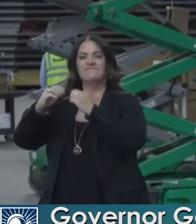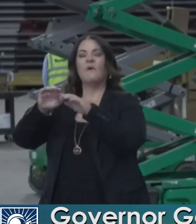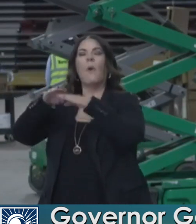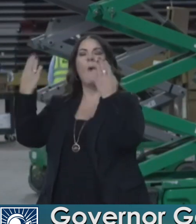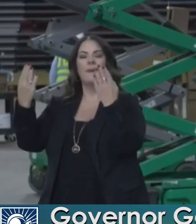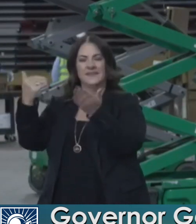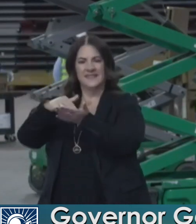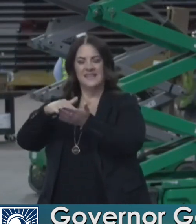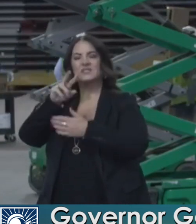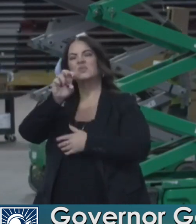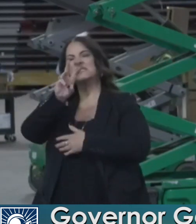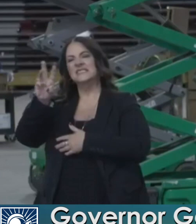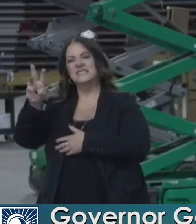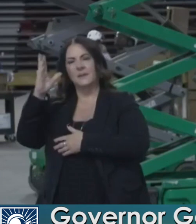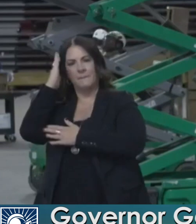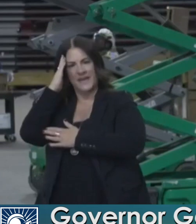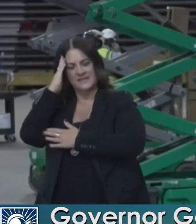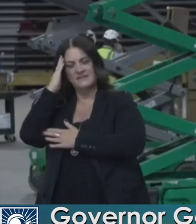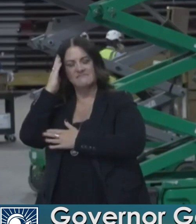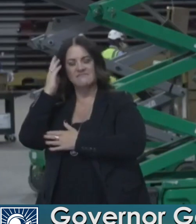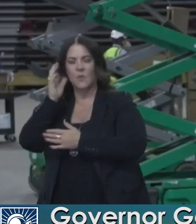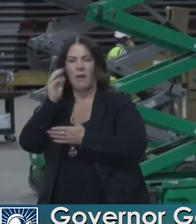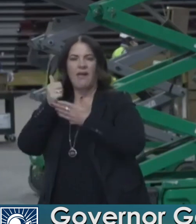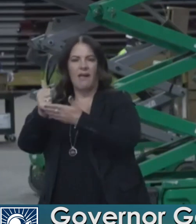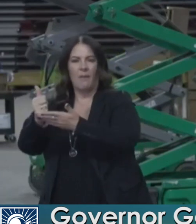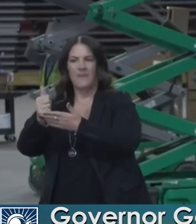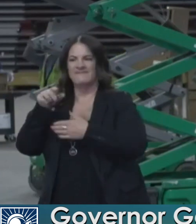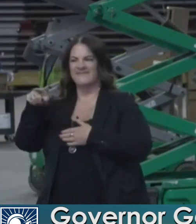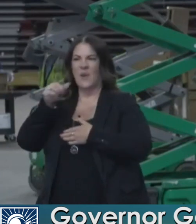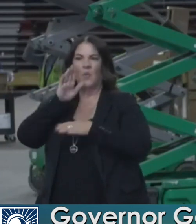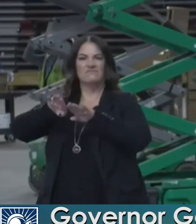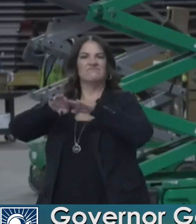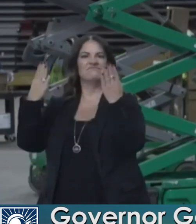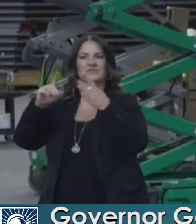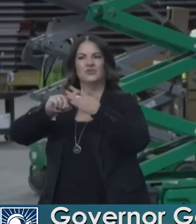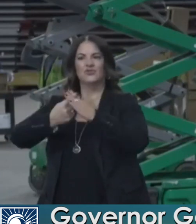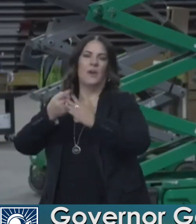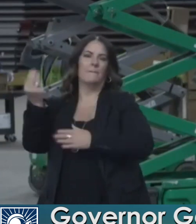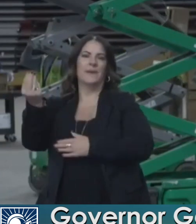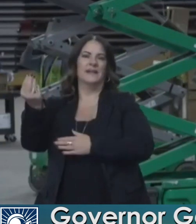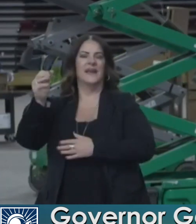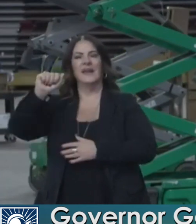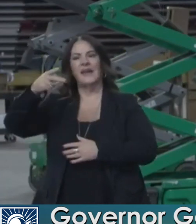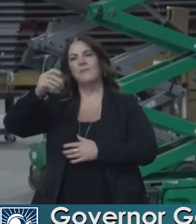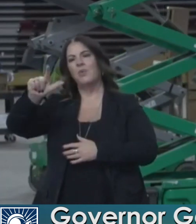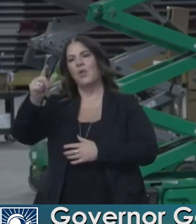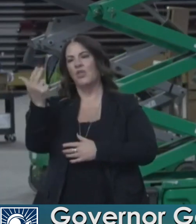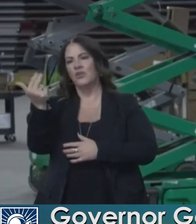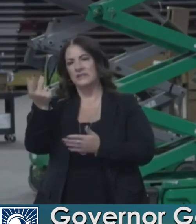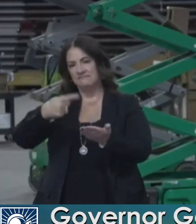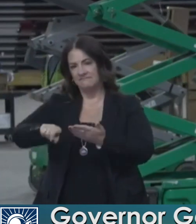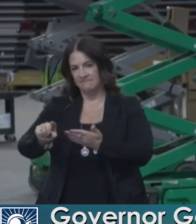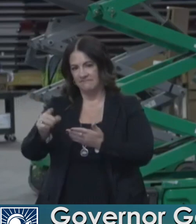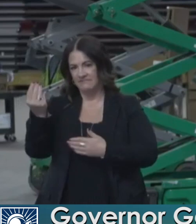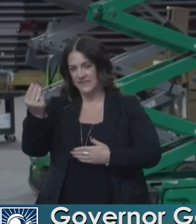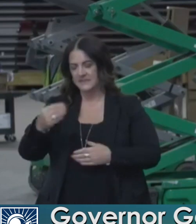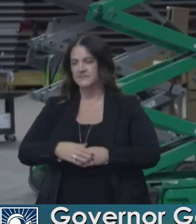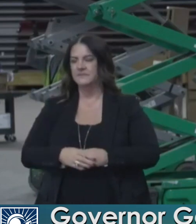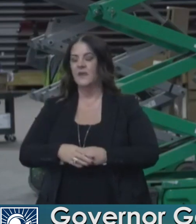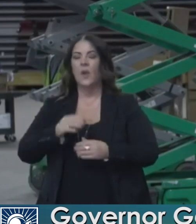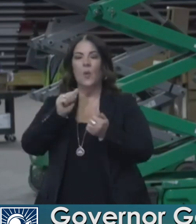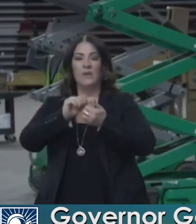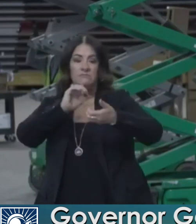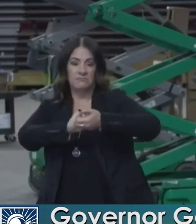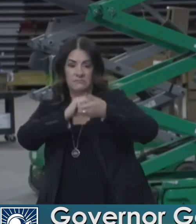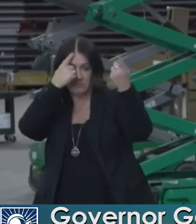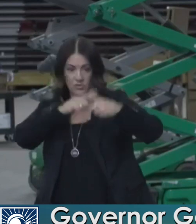way, that goes operational on Monday, April 13th, because of a partnership with Dignity and a